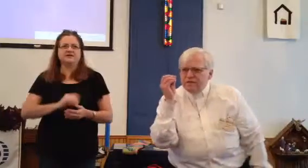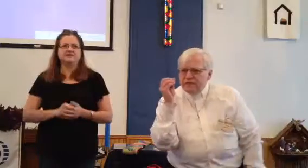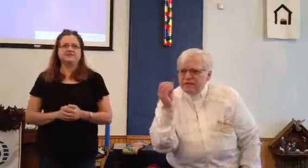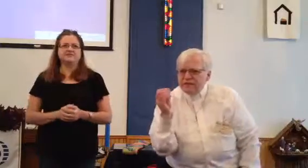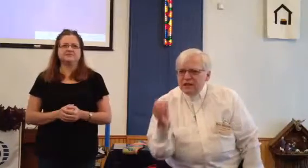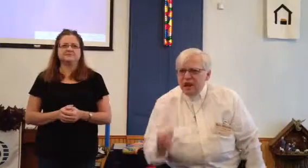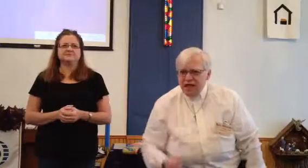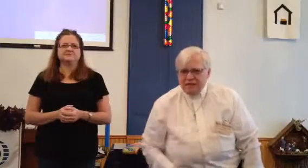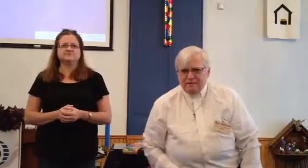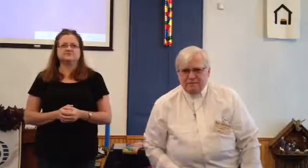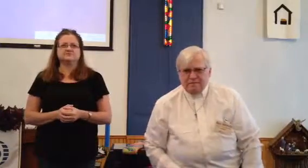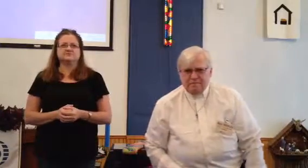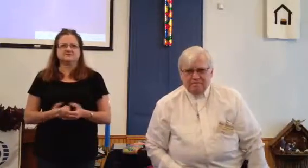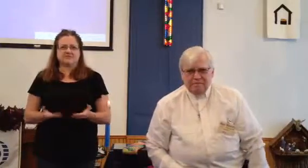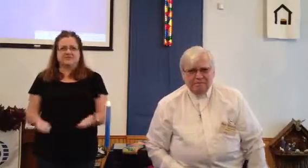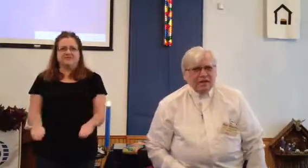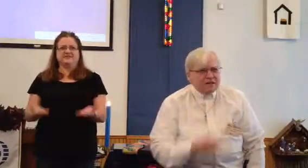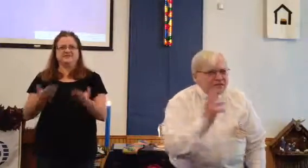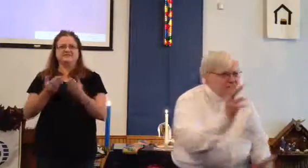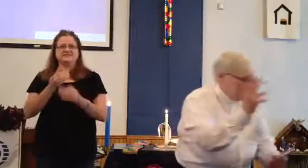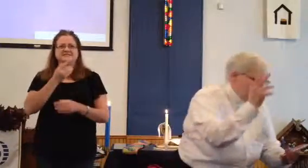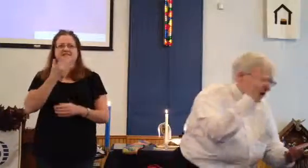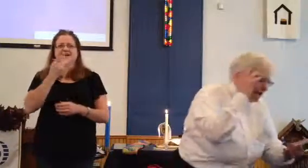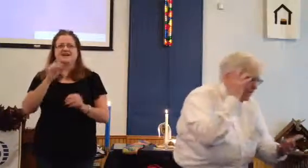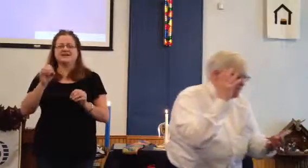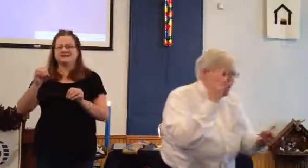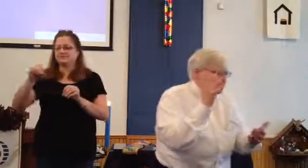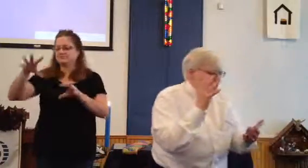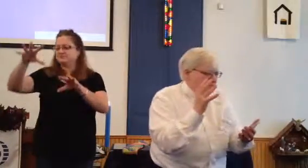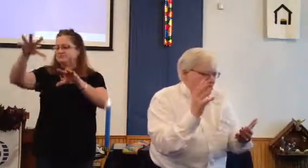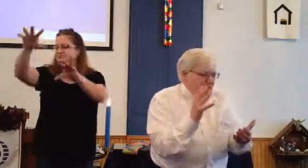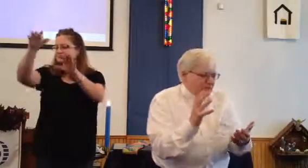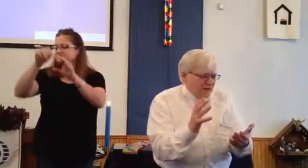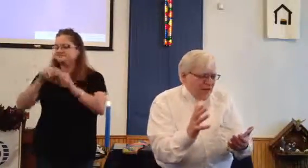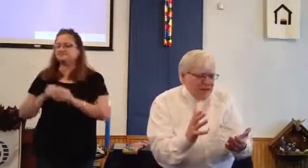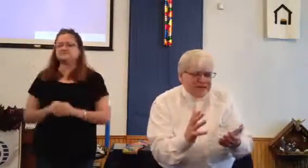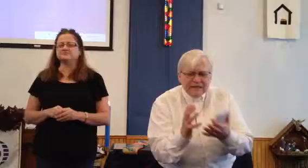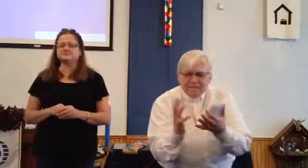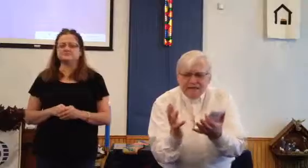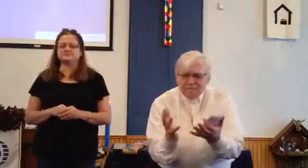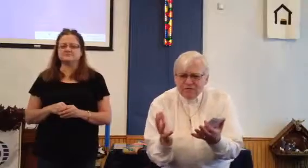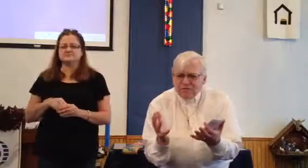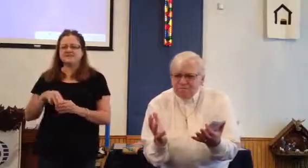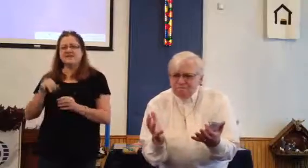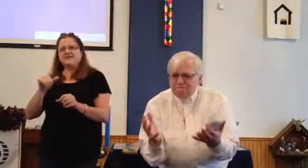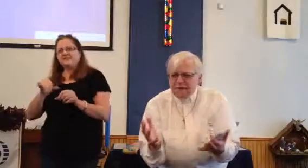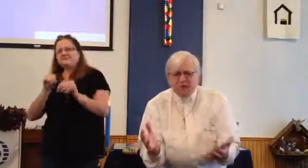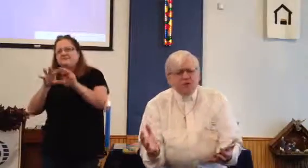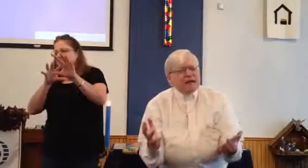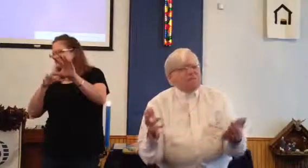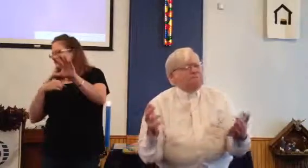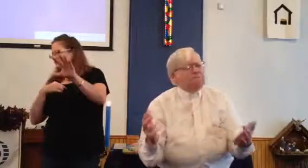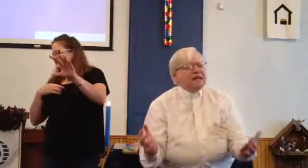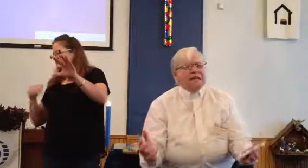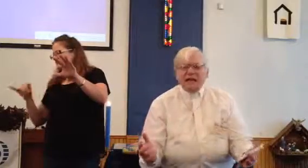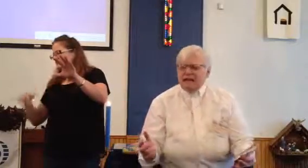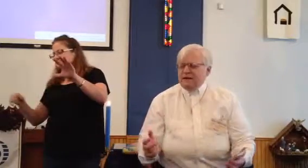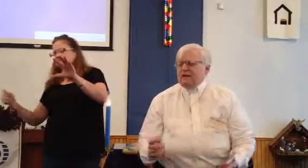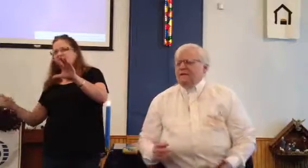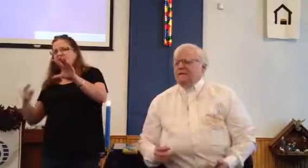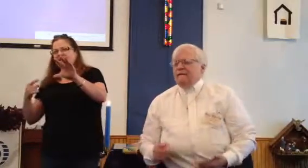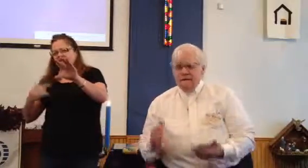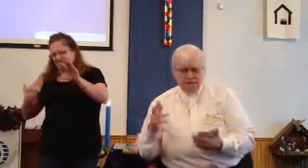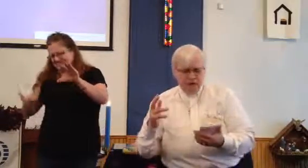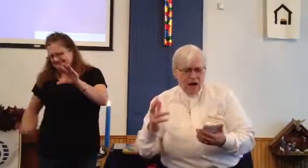So this is the light. This is the light, the light, the very